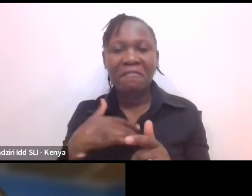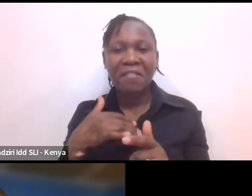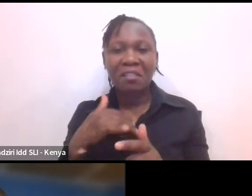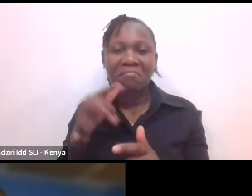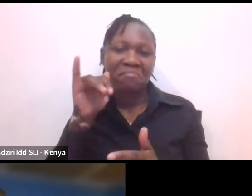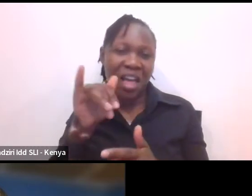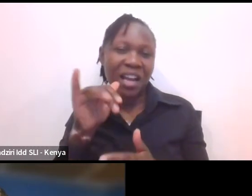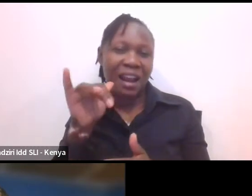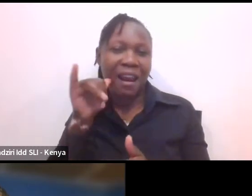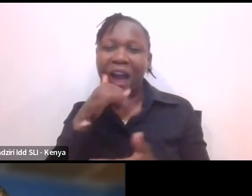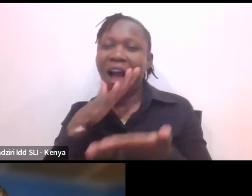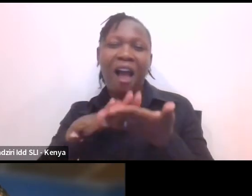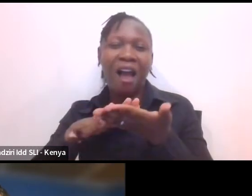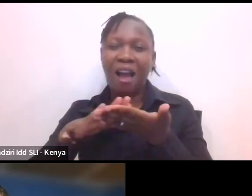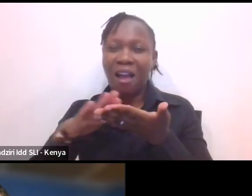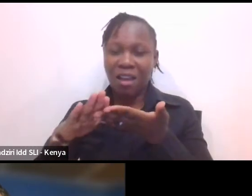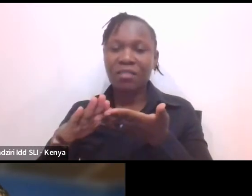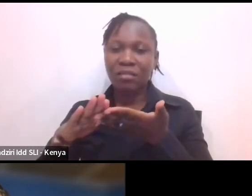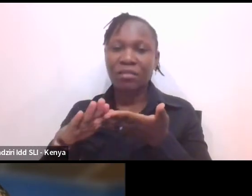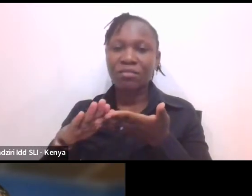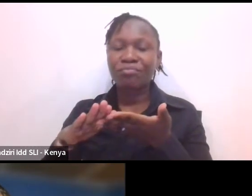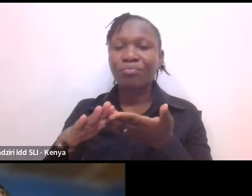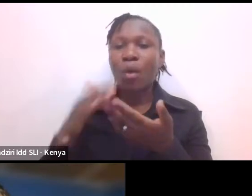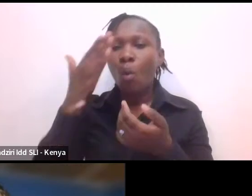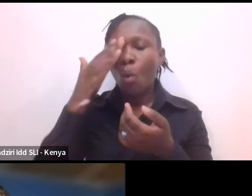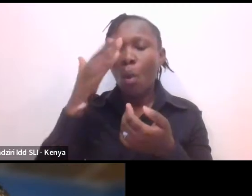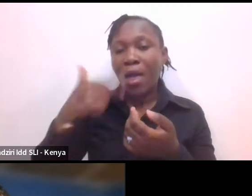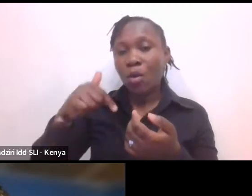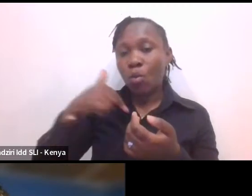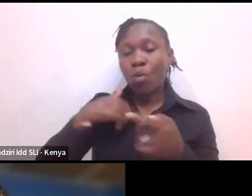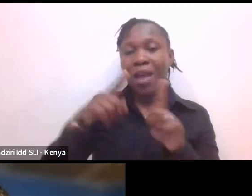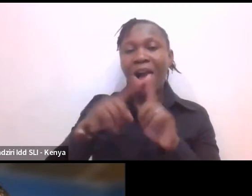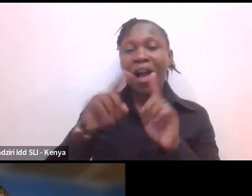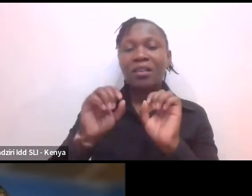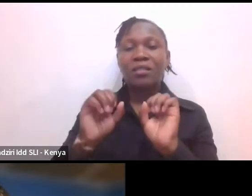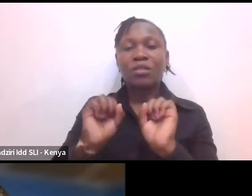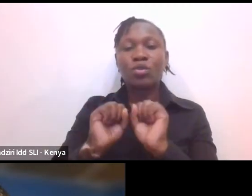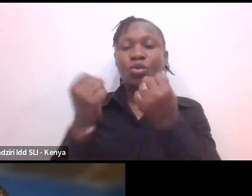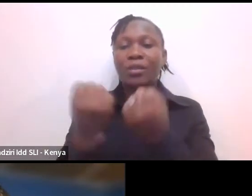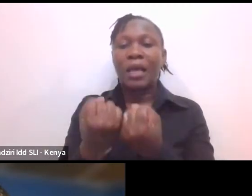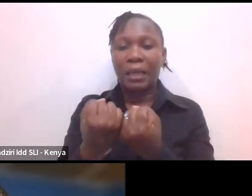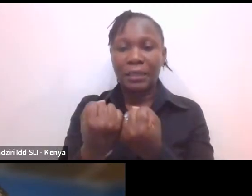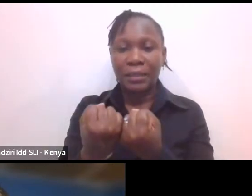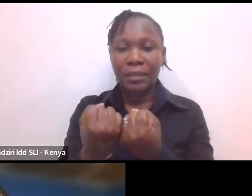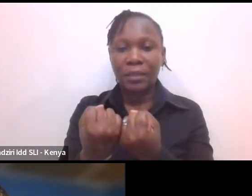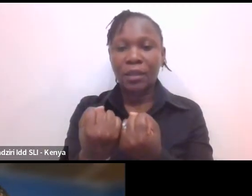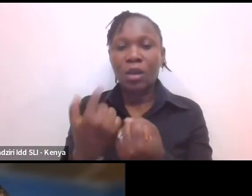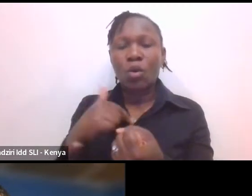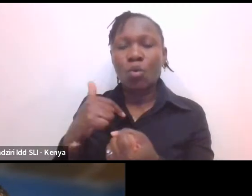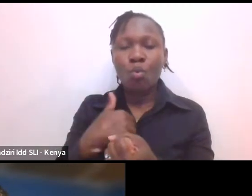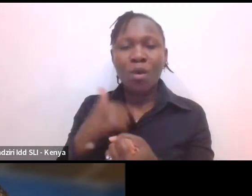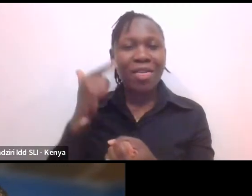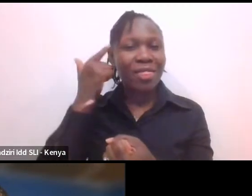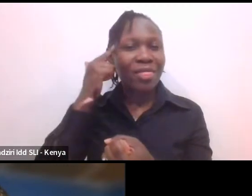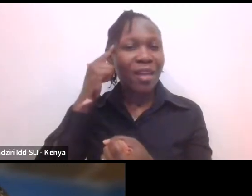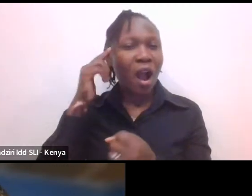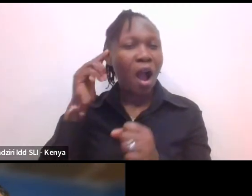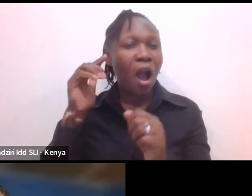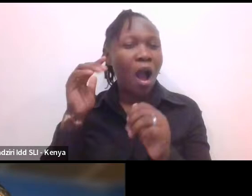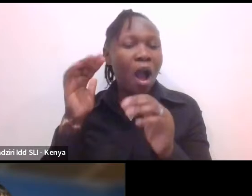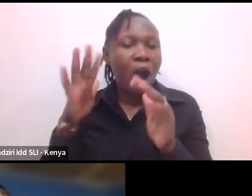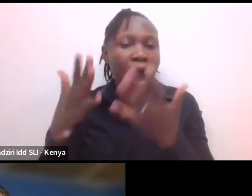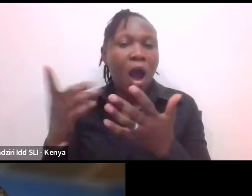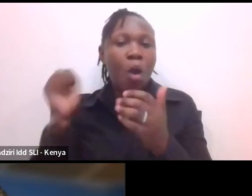as a society we are not very adept at thinking how we can connect